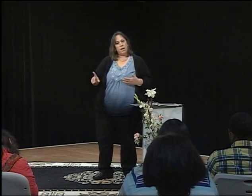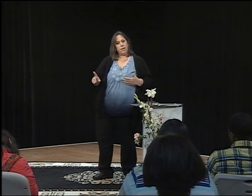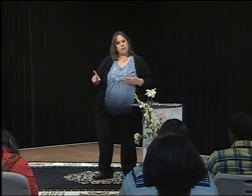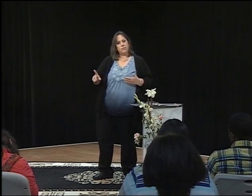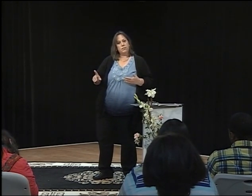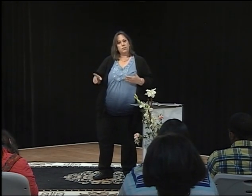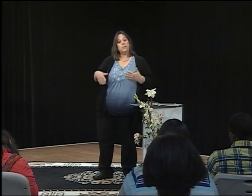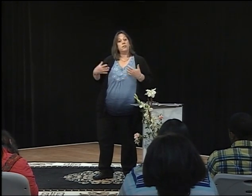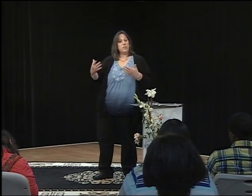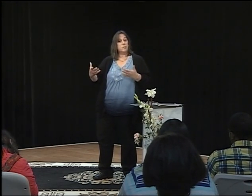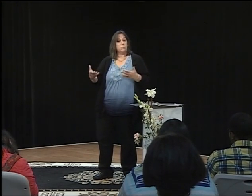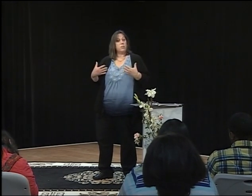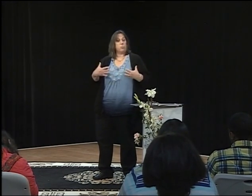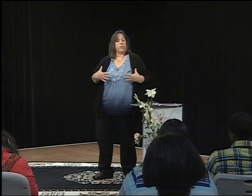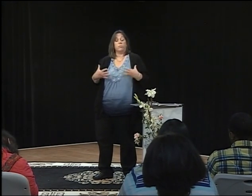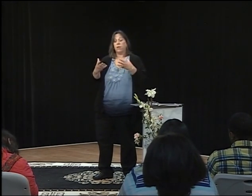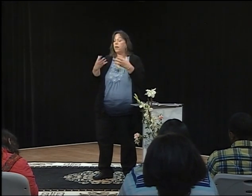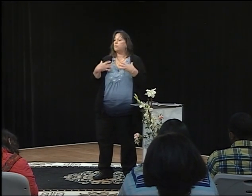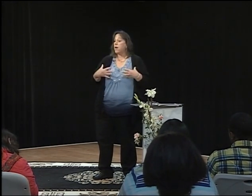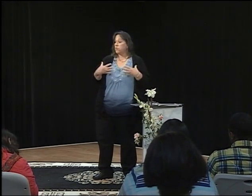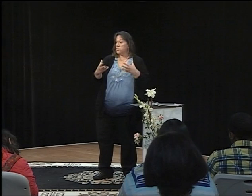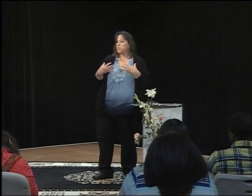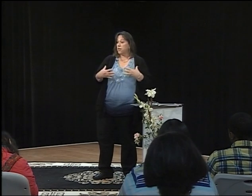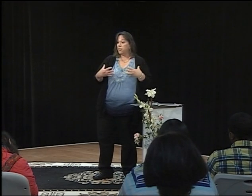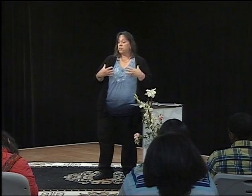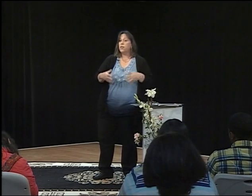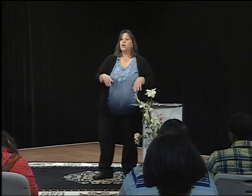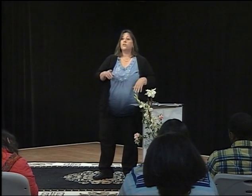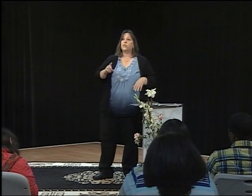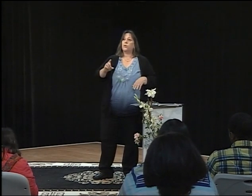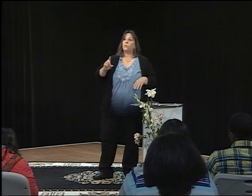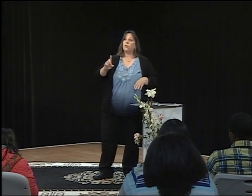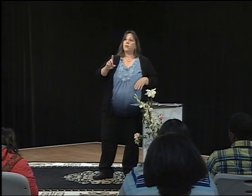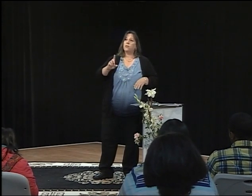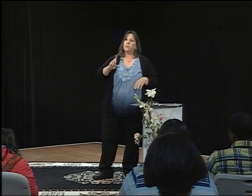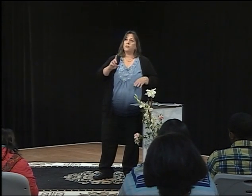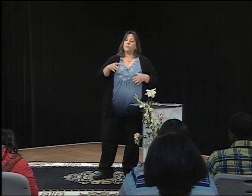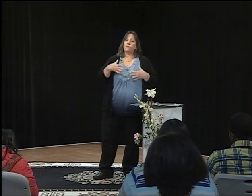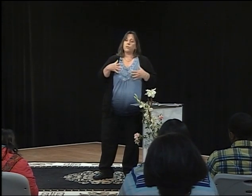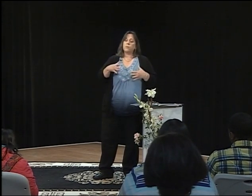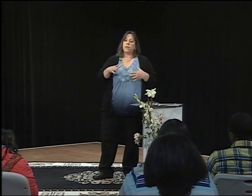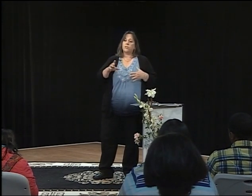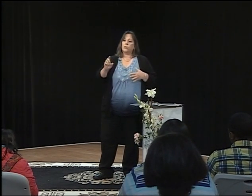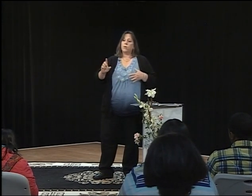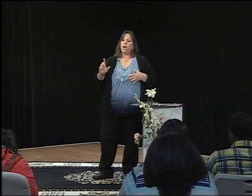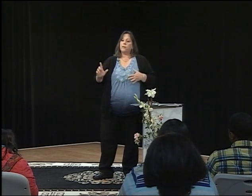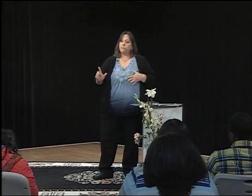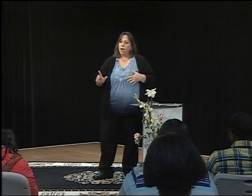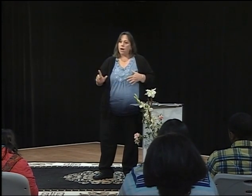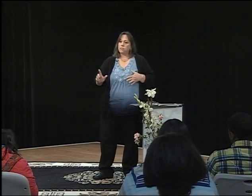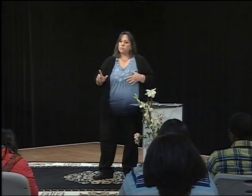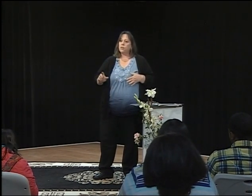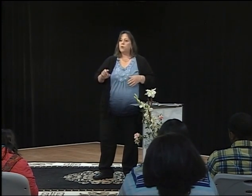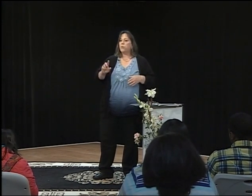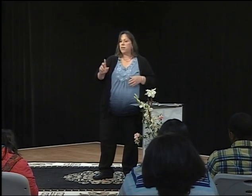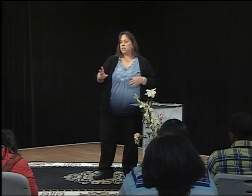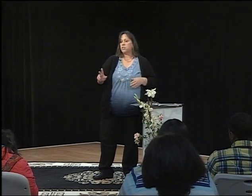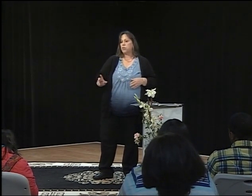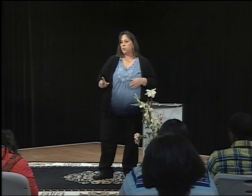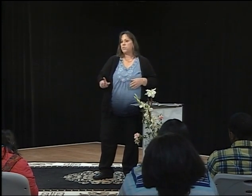signing, and his breathing matched the signing. So at first we had to go kind of fast, but But as I slowed